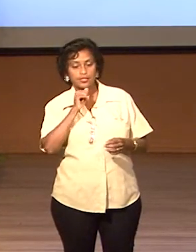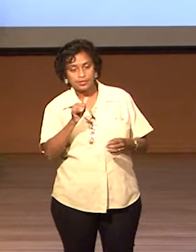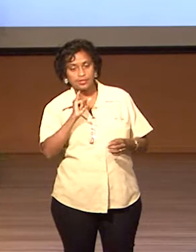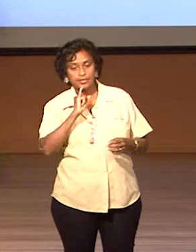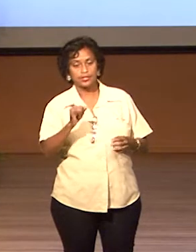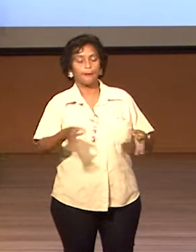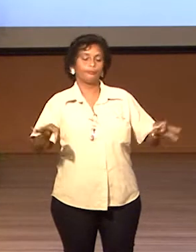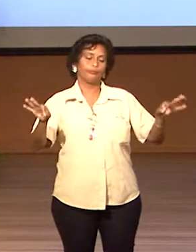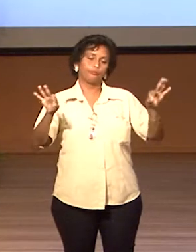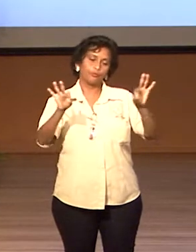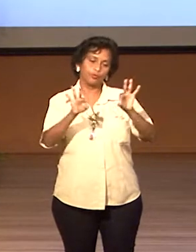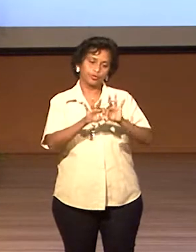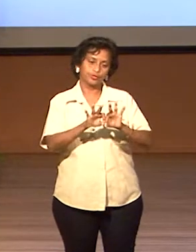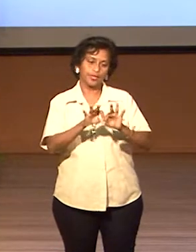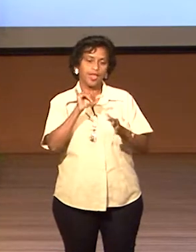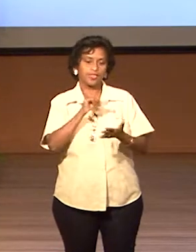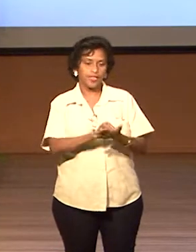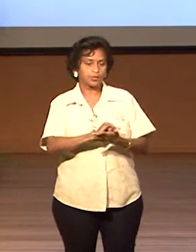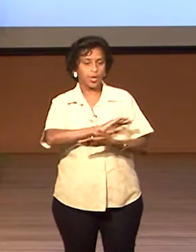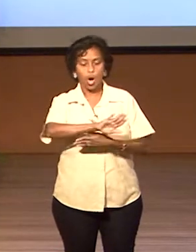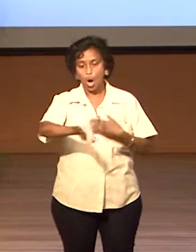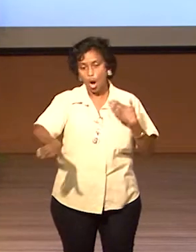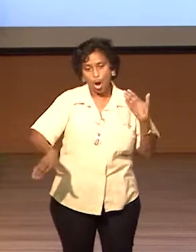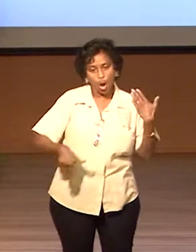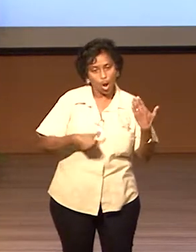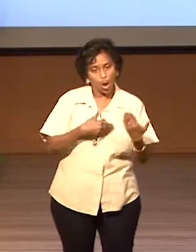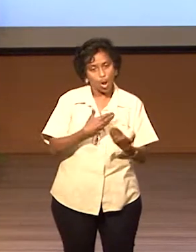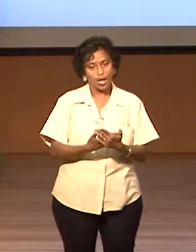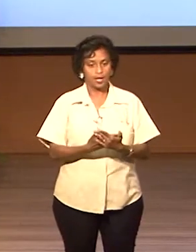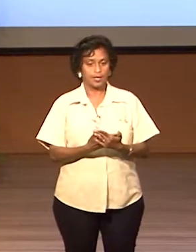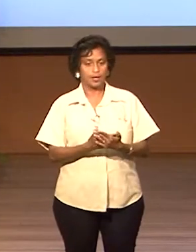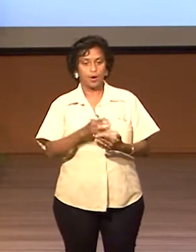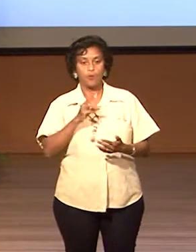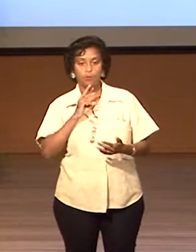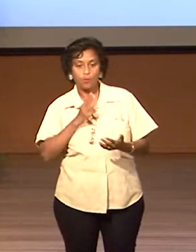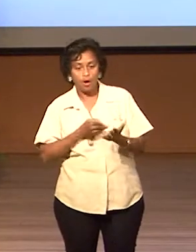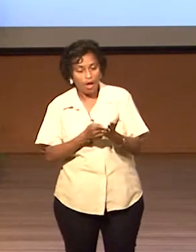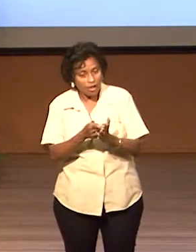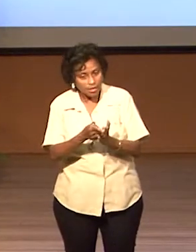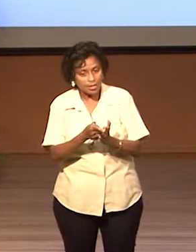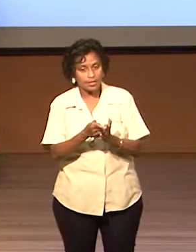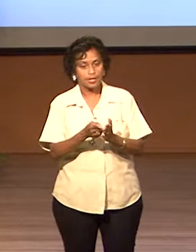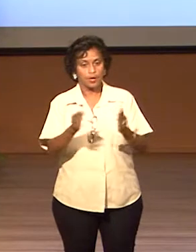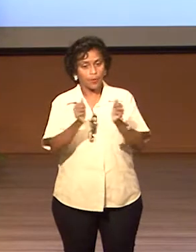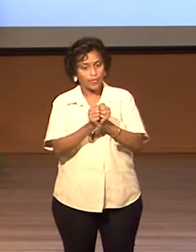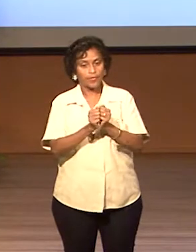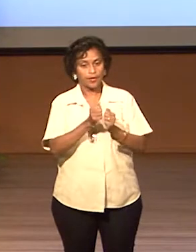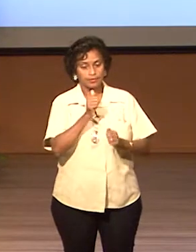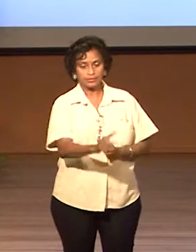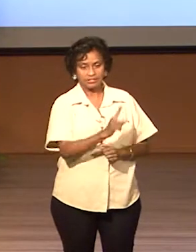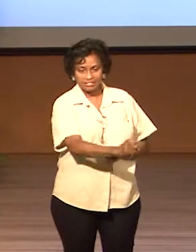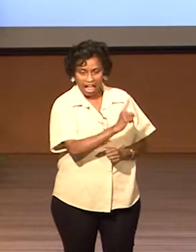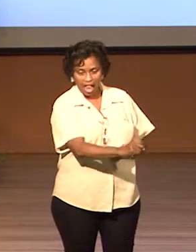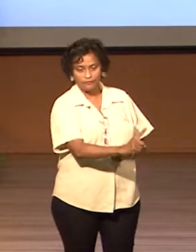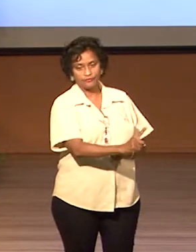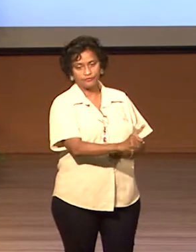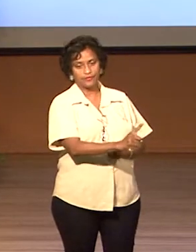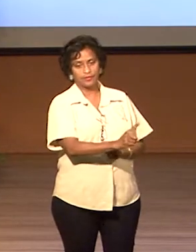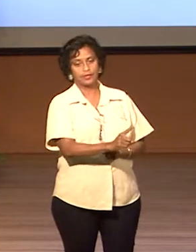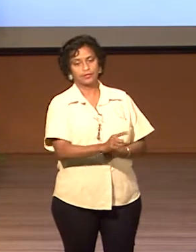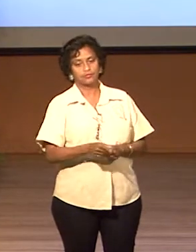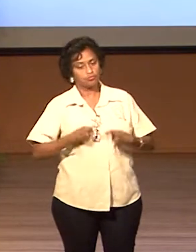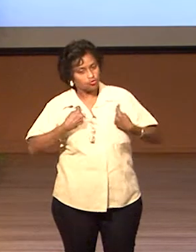yourself, honestly not hide from what you see when you look at yourself, and try to engage in your community,